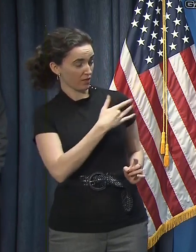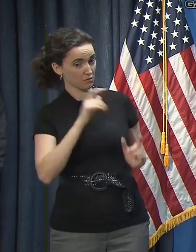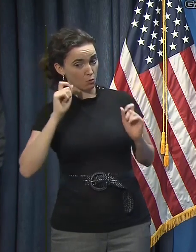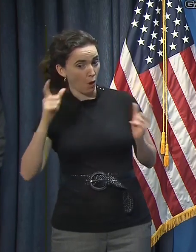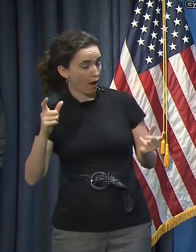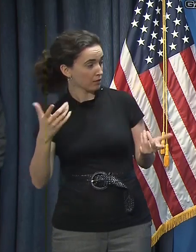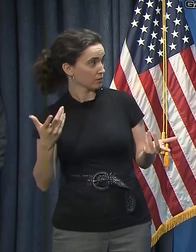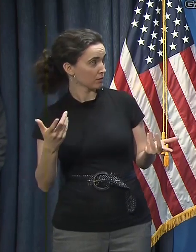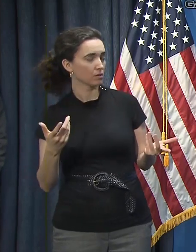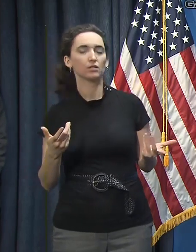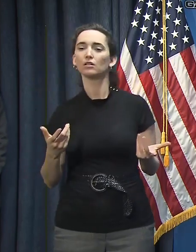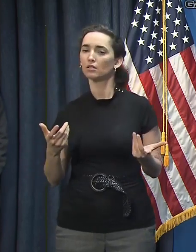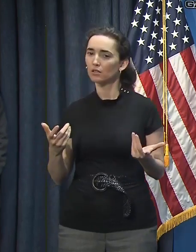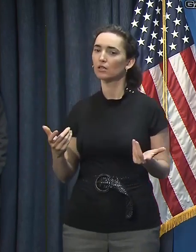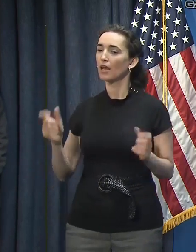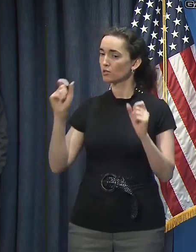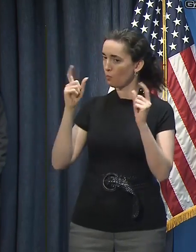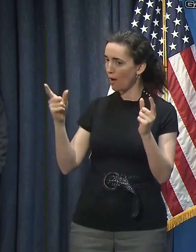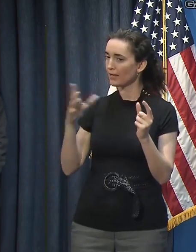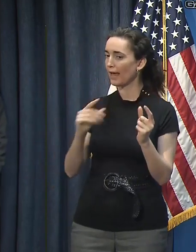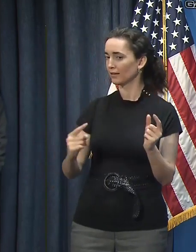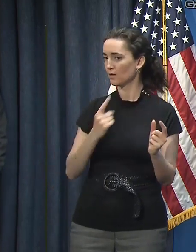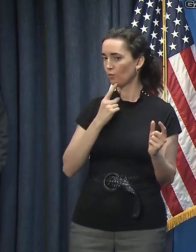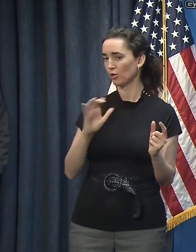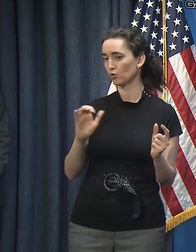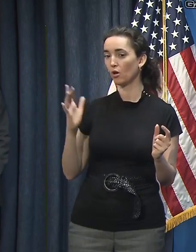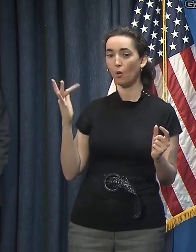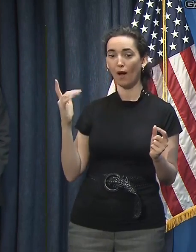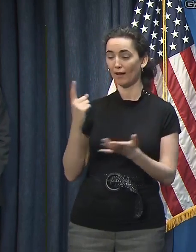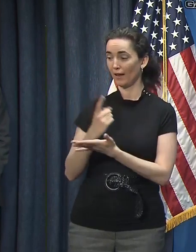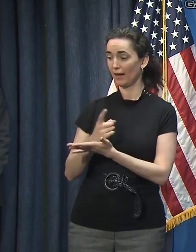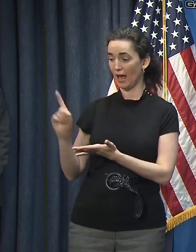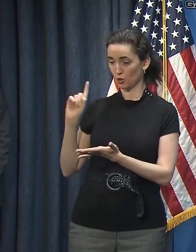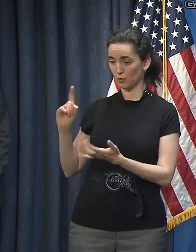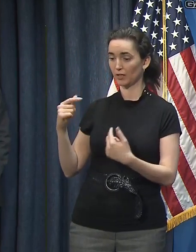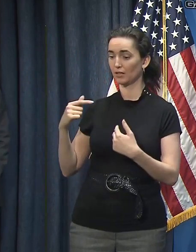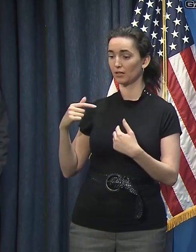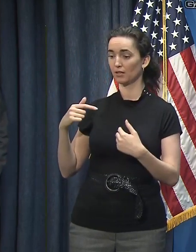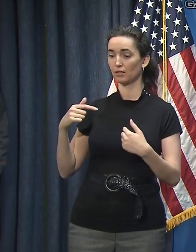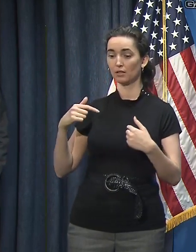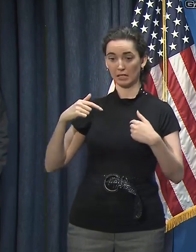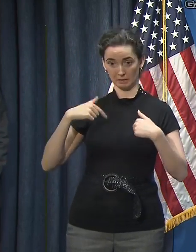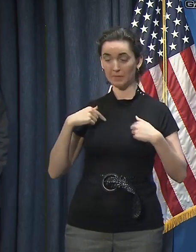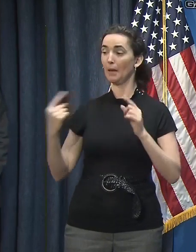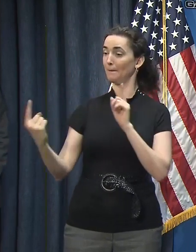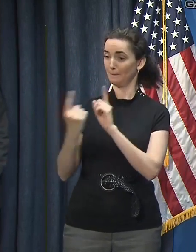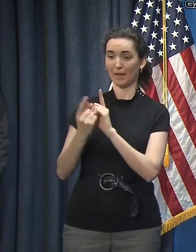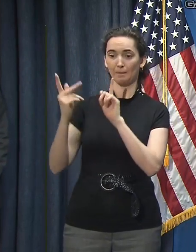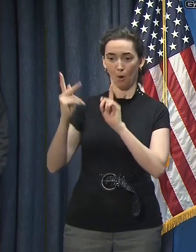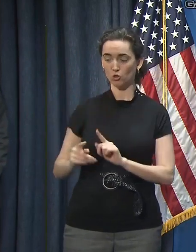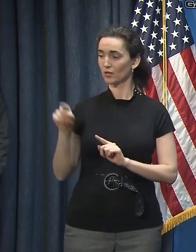you? It surprises me and disappoints me, because last week I met here in person with both the speaker and the